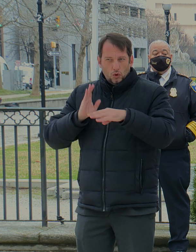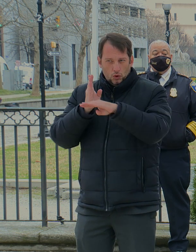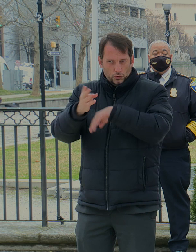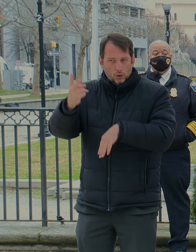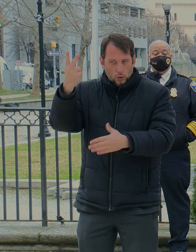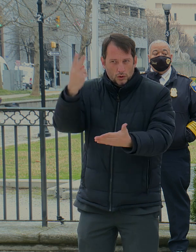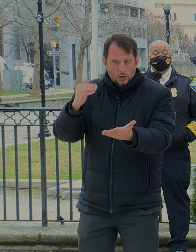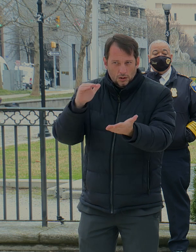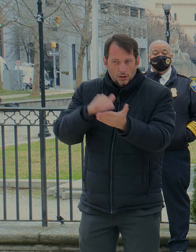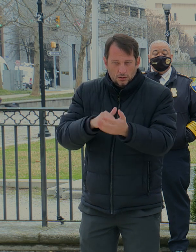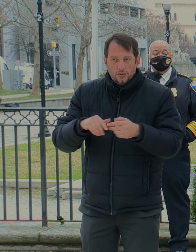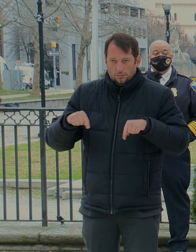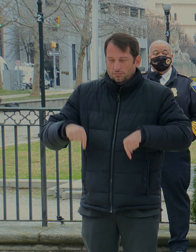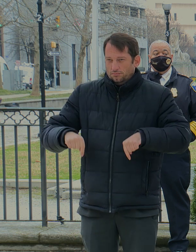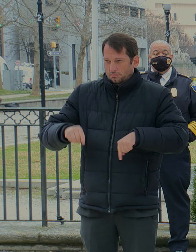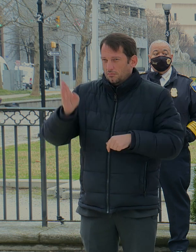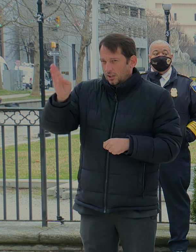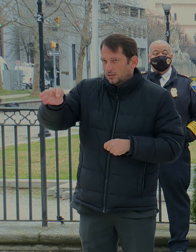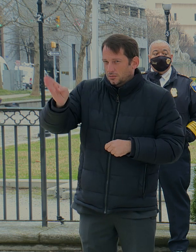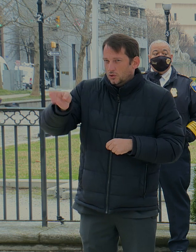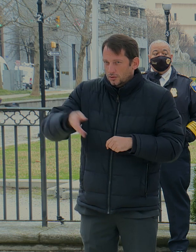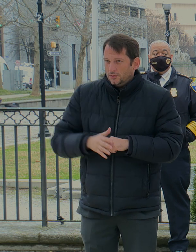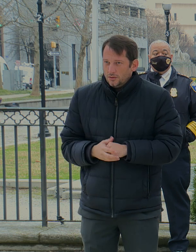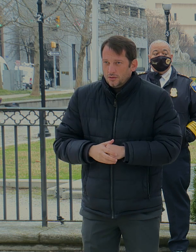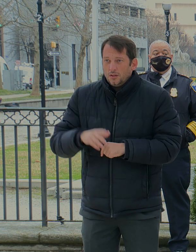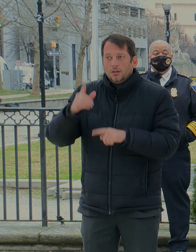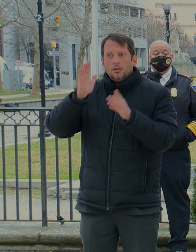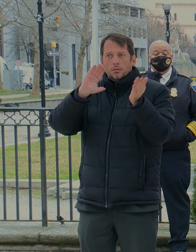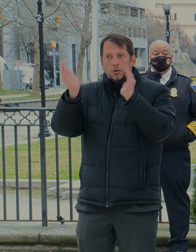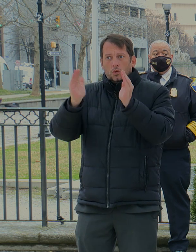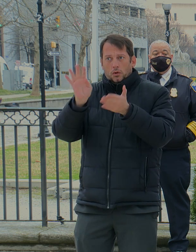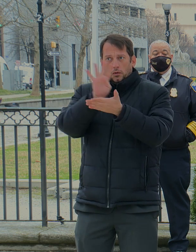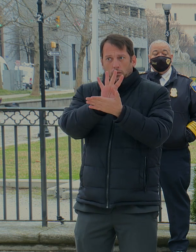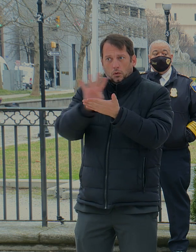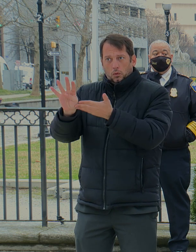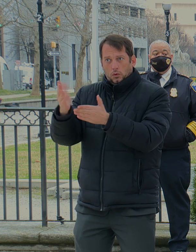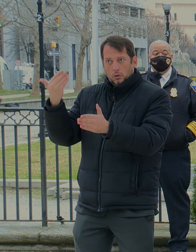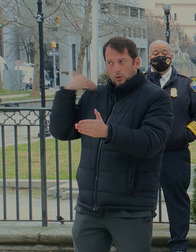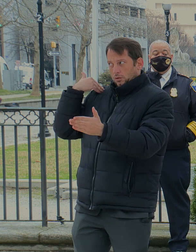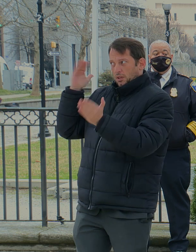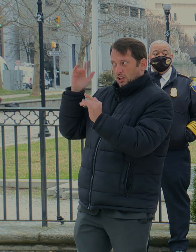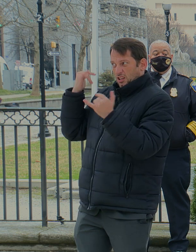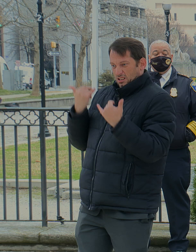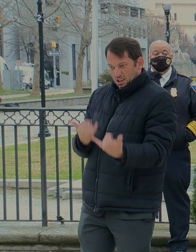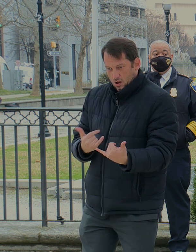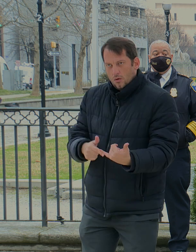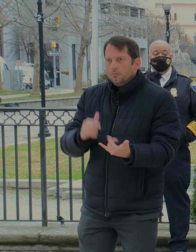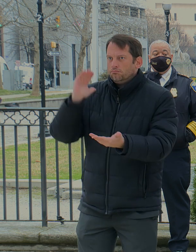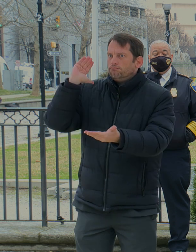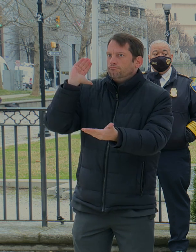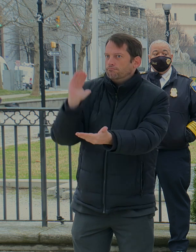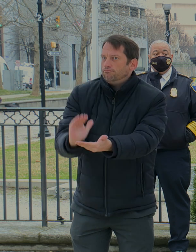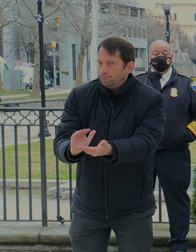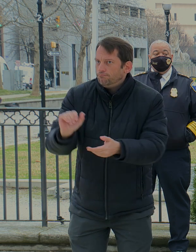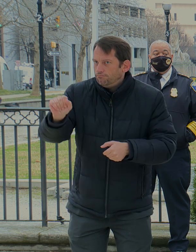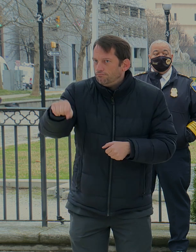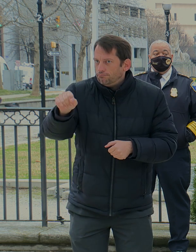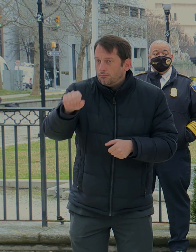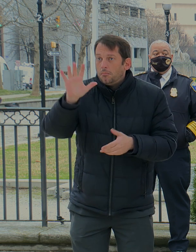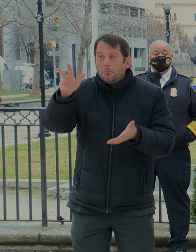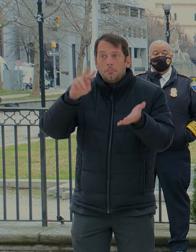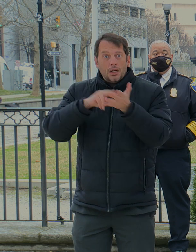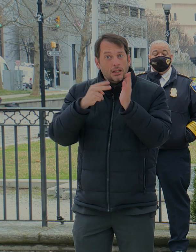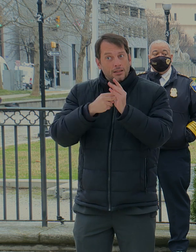were 4 weeks ago, but this does not reflect the time frame where we would see potential cases from all of the recent holiday